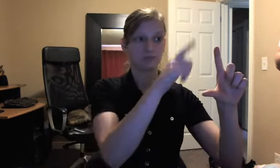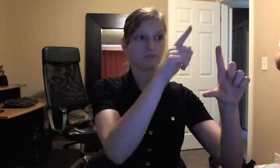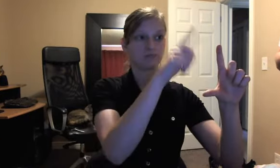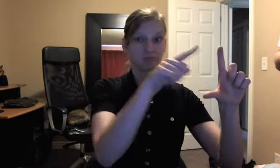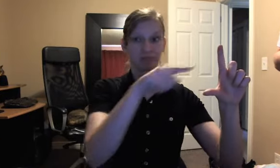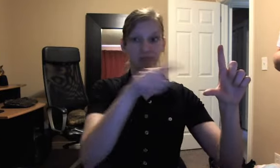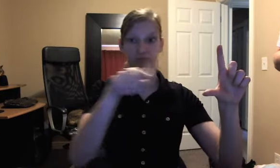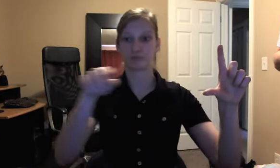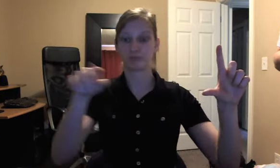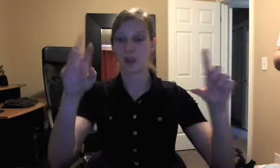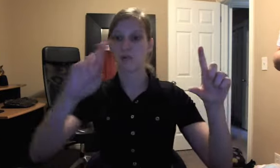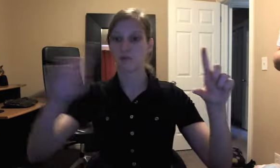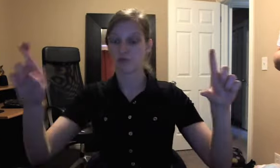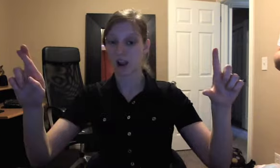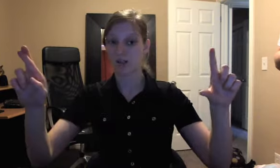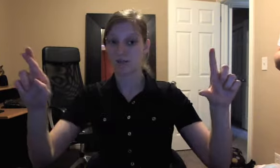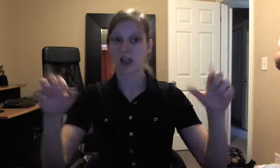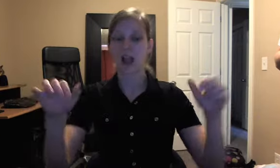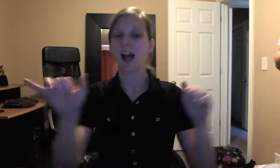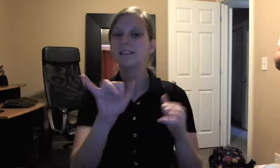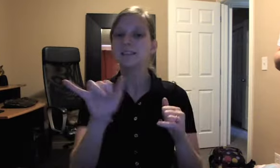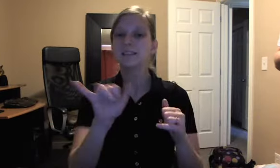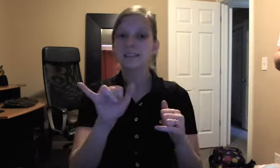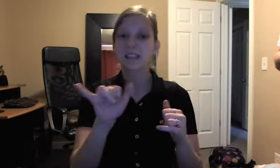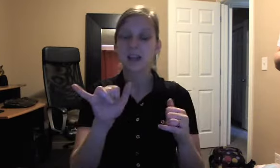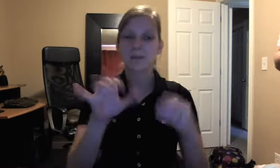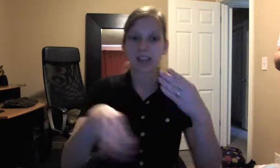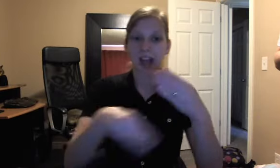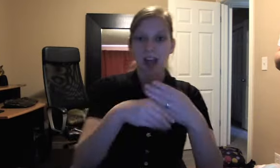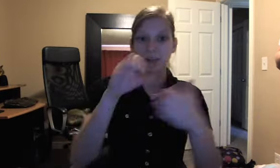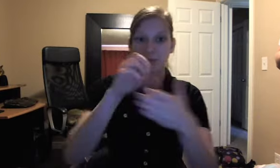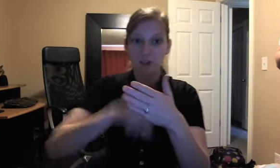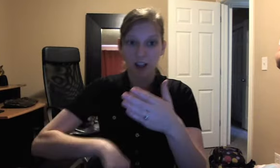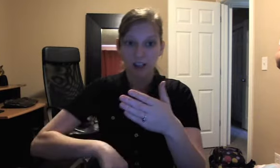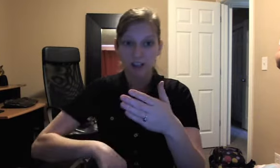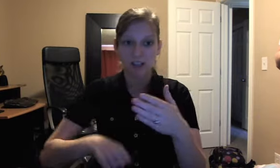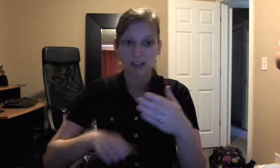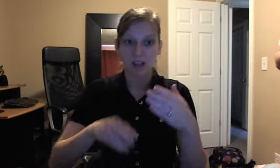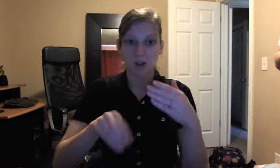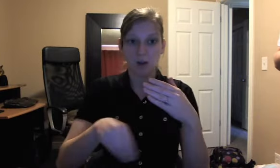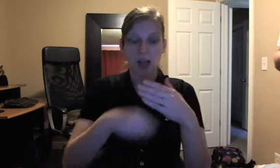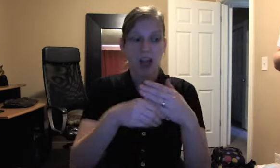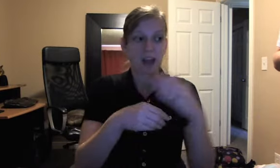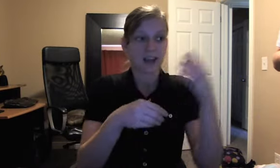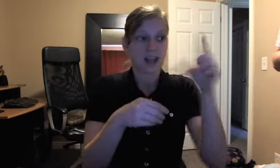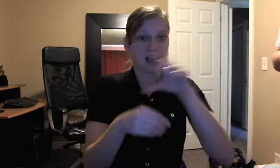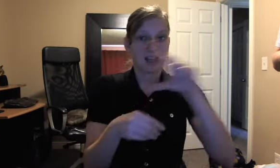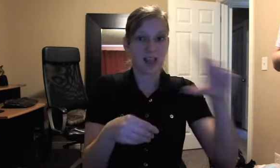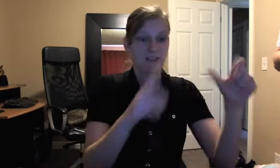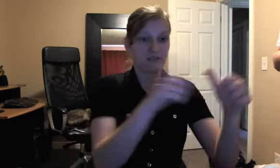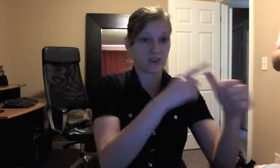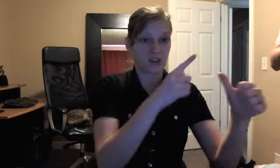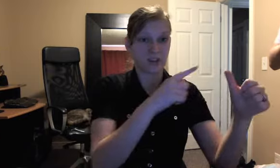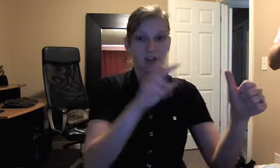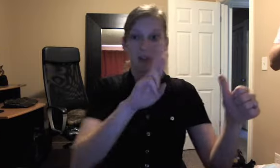subtracting. We add from left to right. Tell your neighbor how special adding and subtracting and